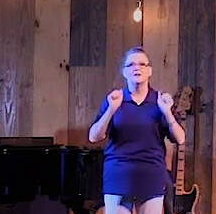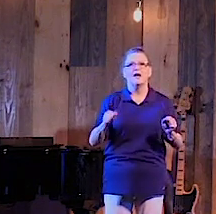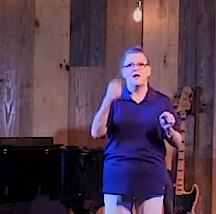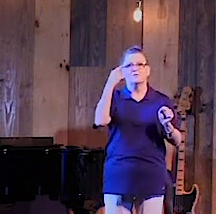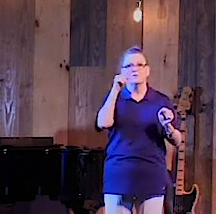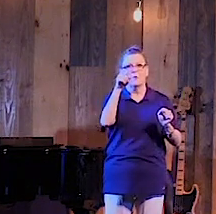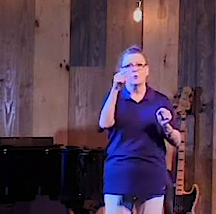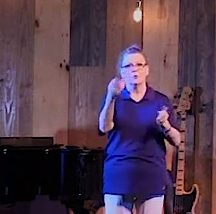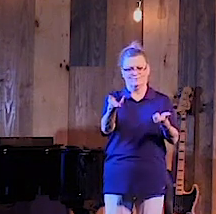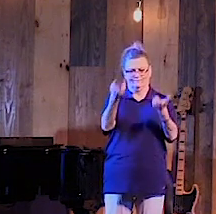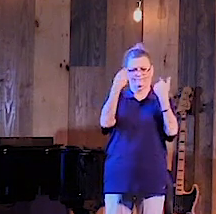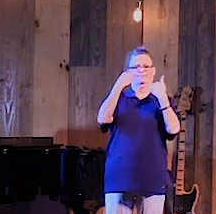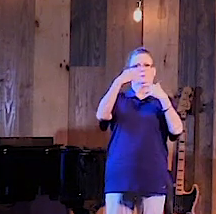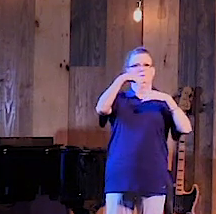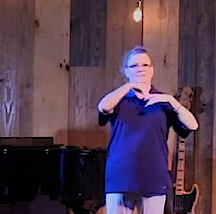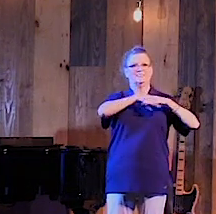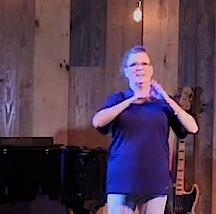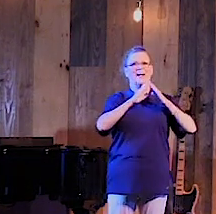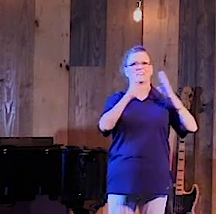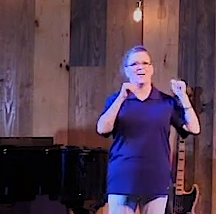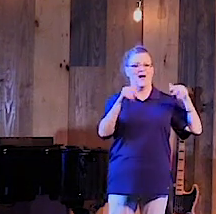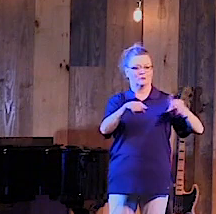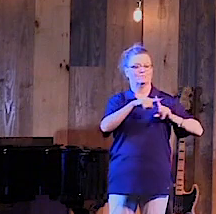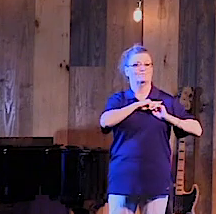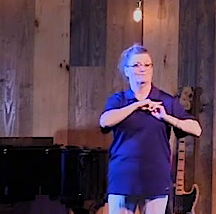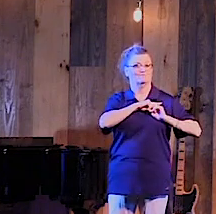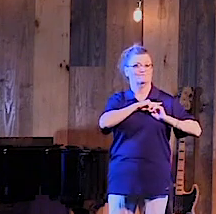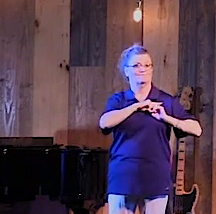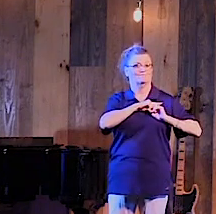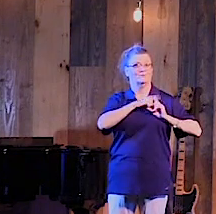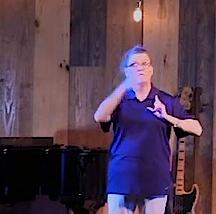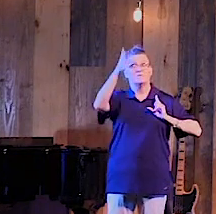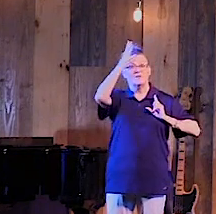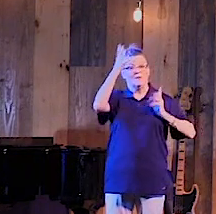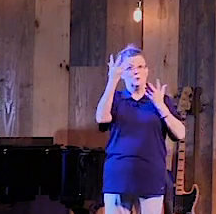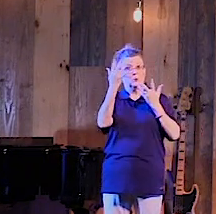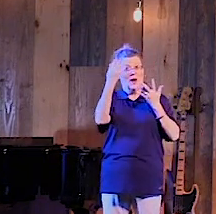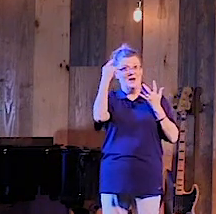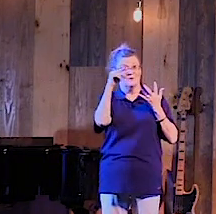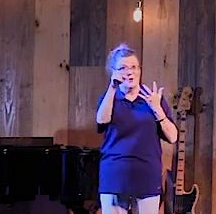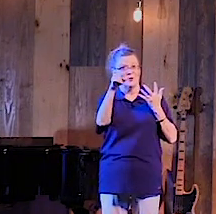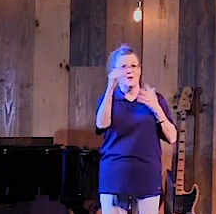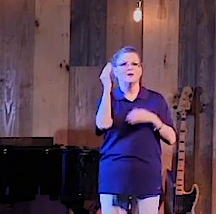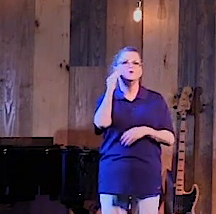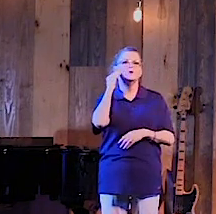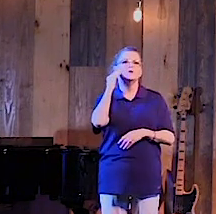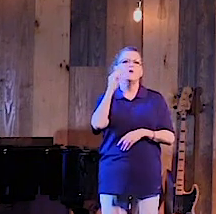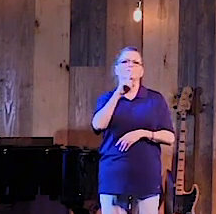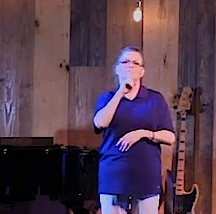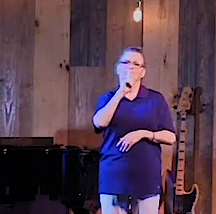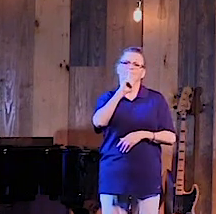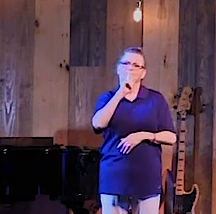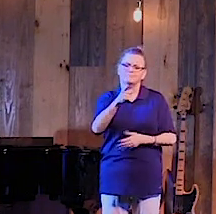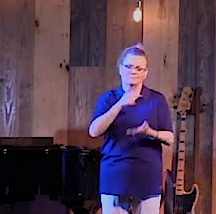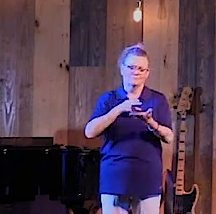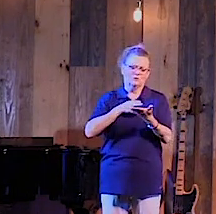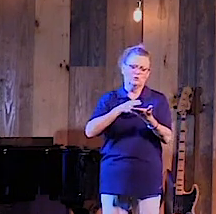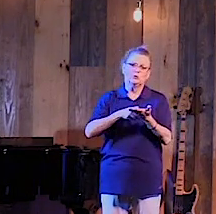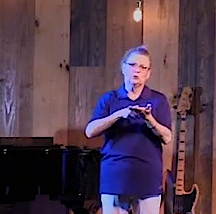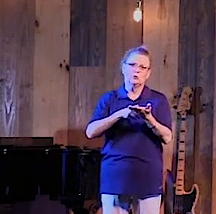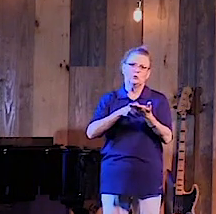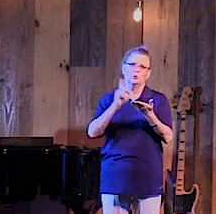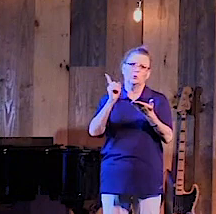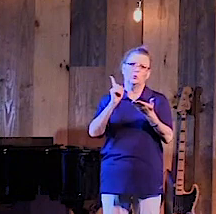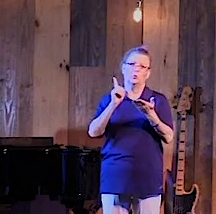house. The Father is waiting for you. And you can know for sure where you stand with God. Because Jesus said in John 14,